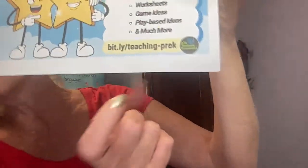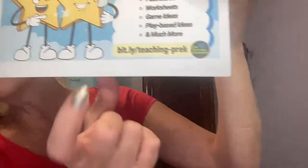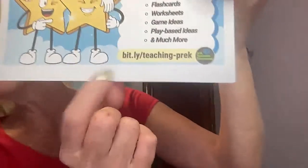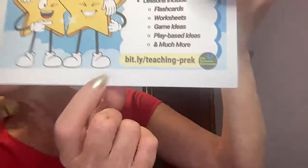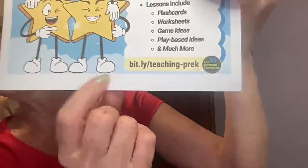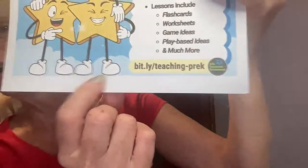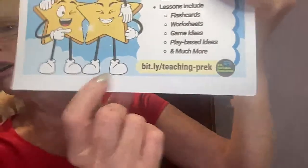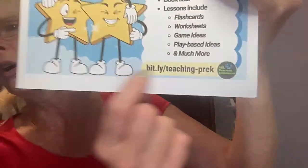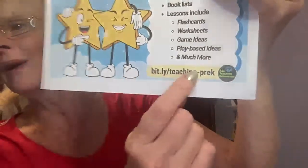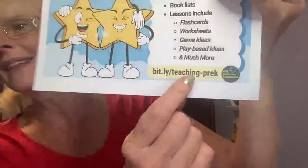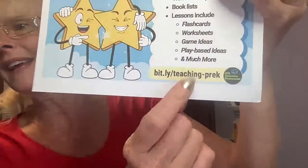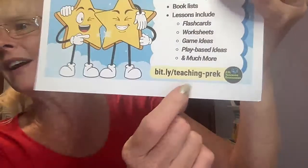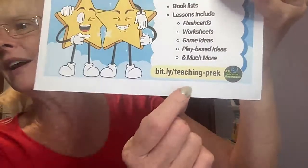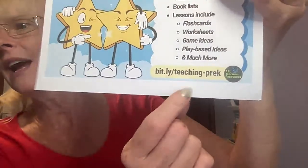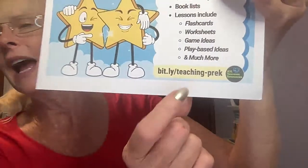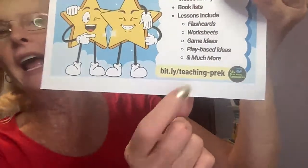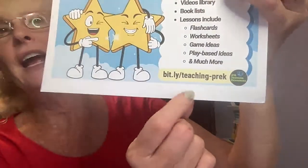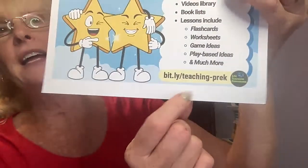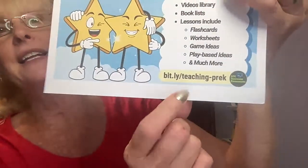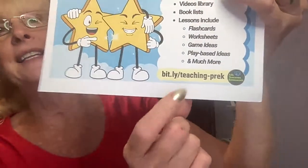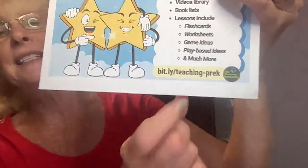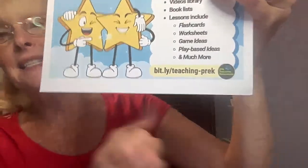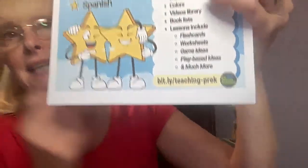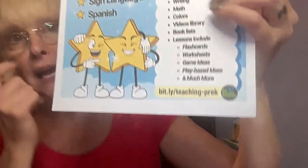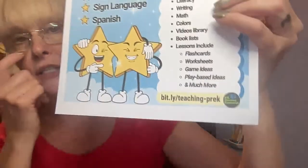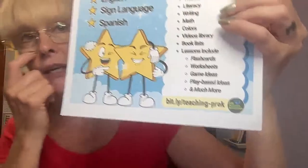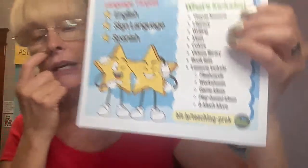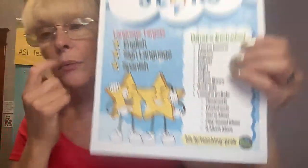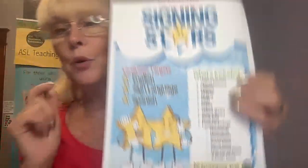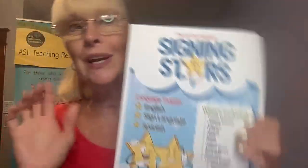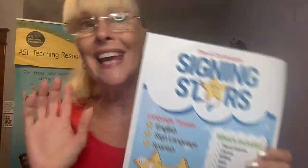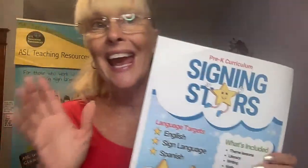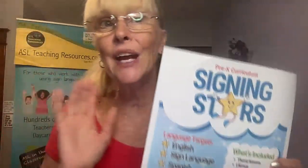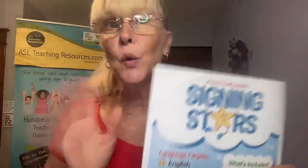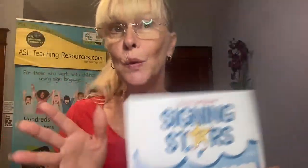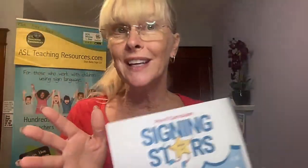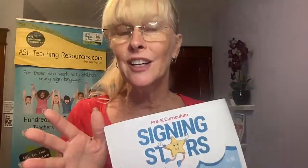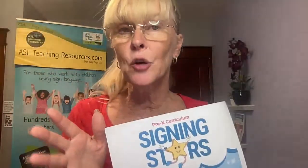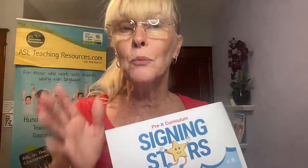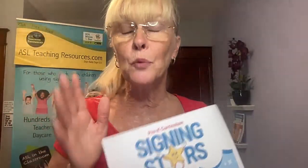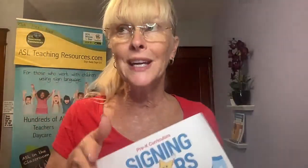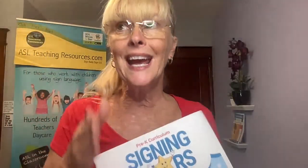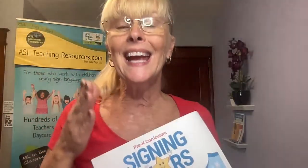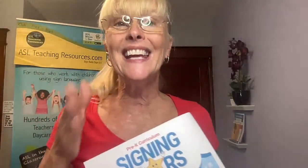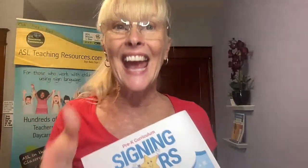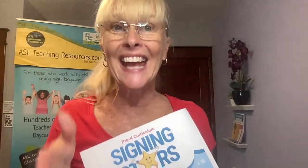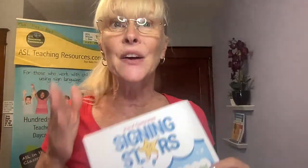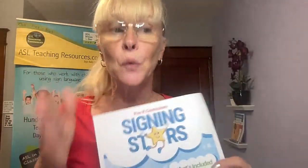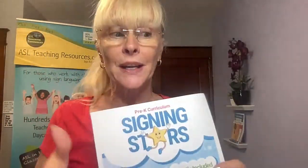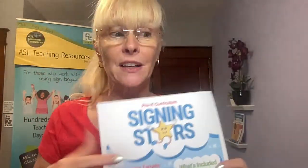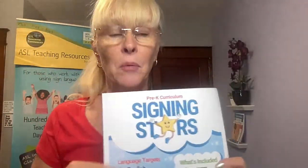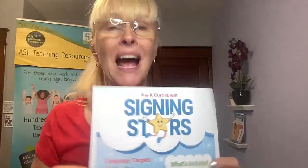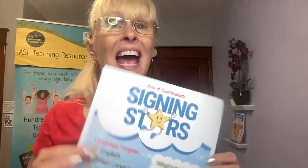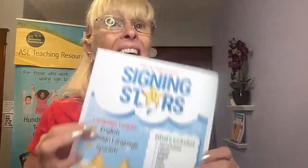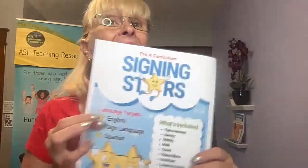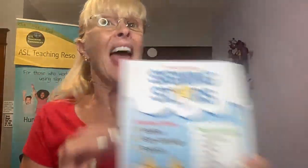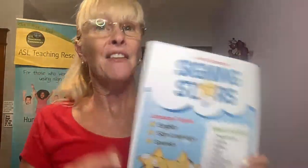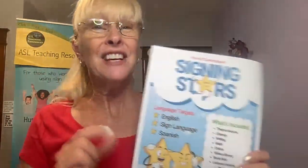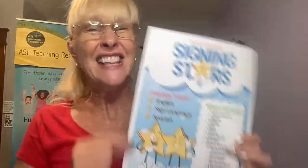Okay. Go right there. And this is actually in our pre-K curriculum, pre-K curriculum. Everything